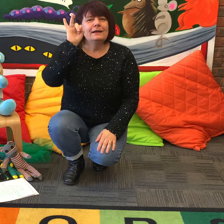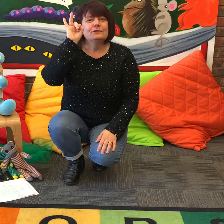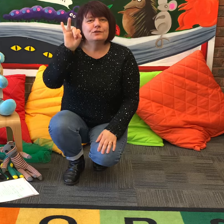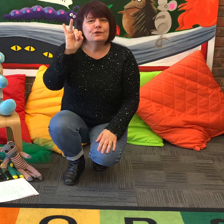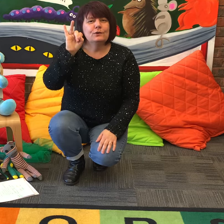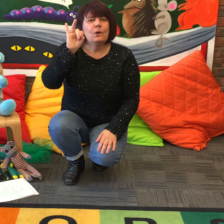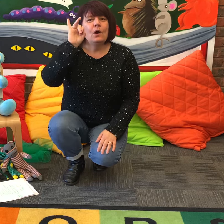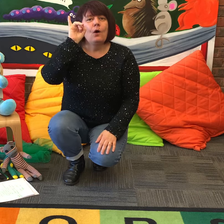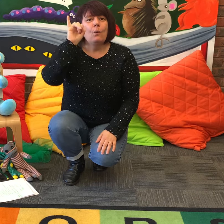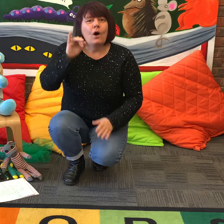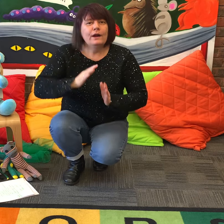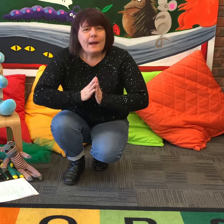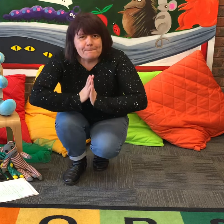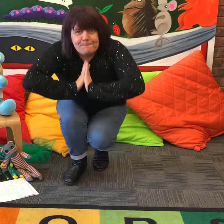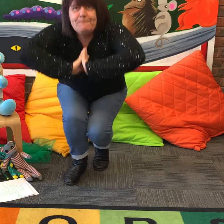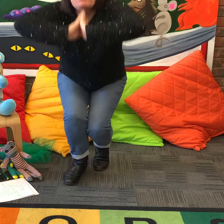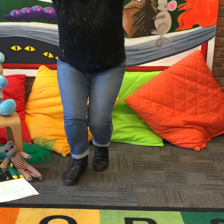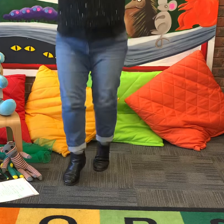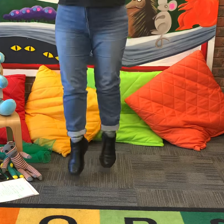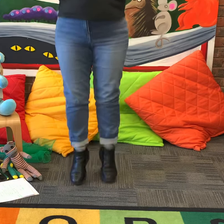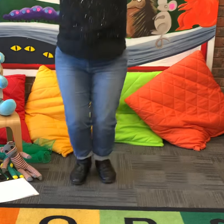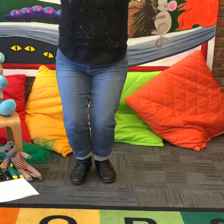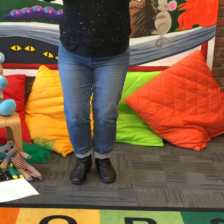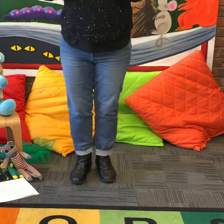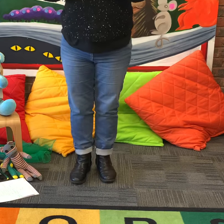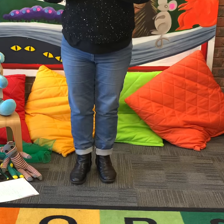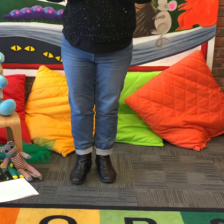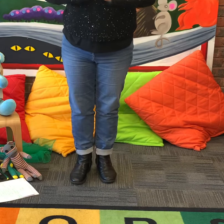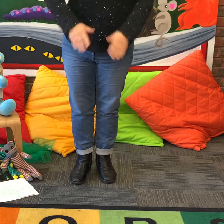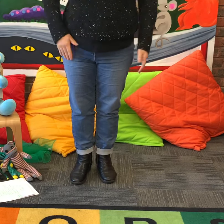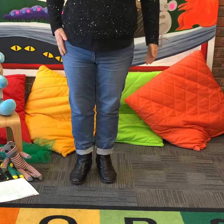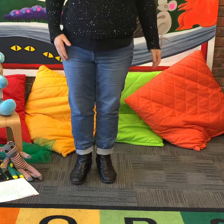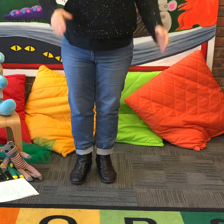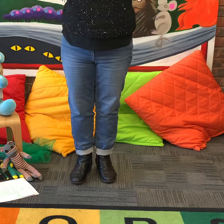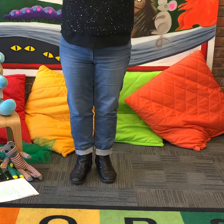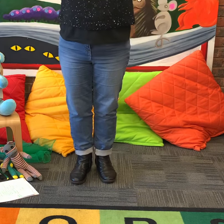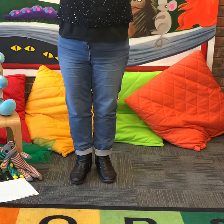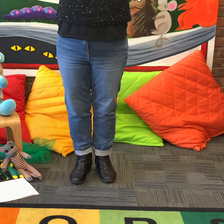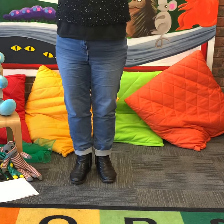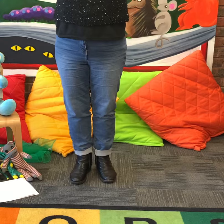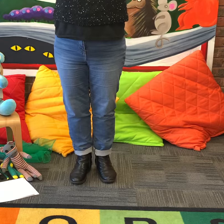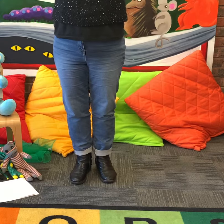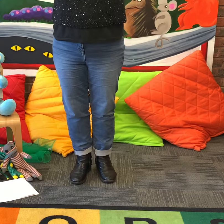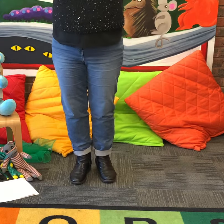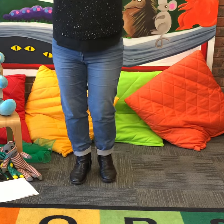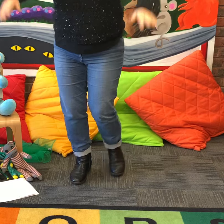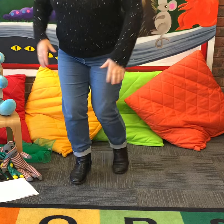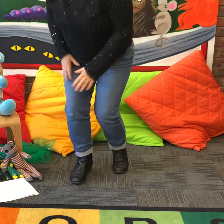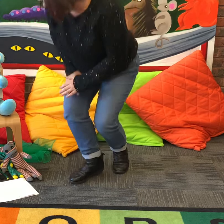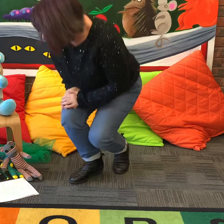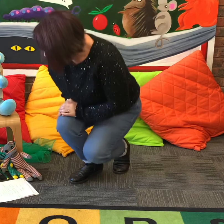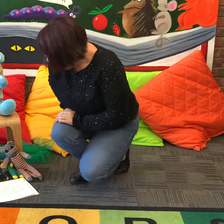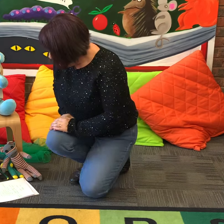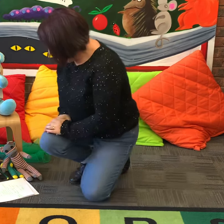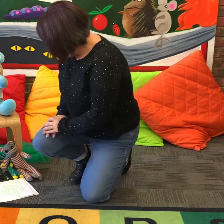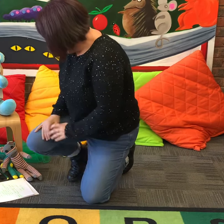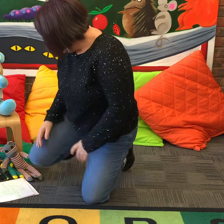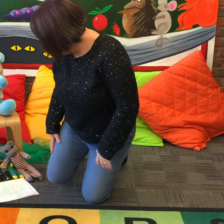two, one, blast off! Did you manage to do a big jump and go all the way to the moon?